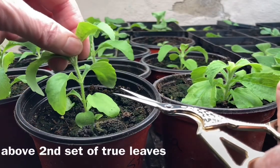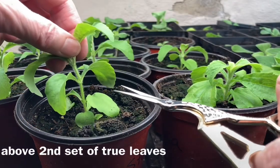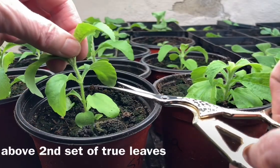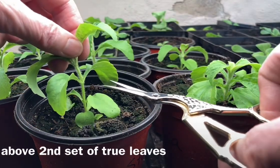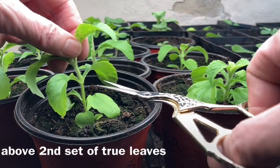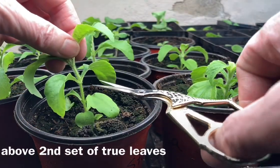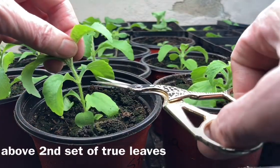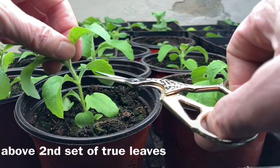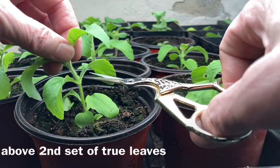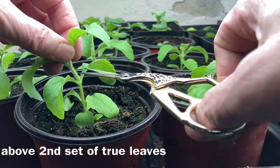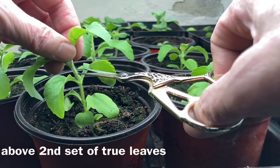results are.